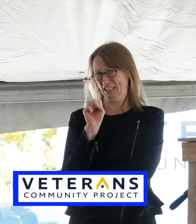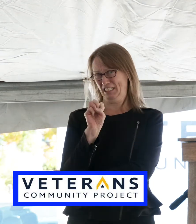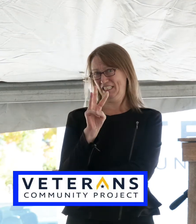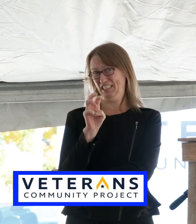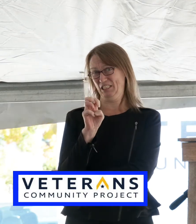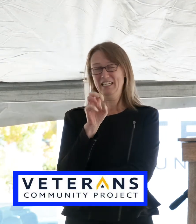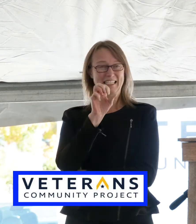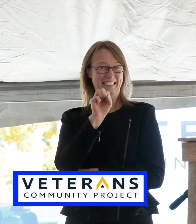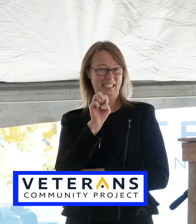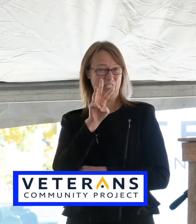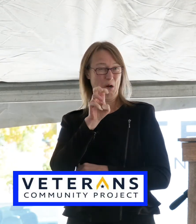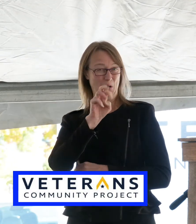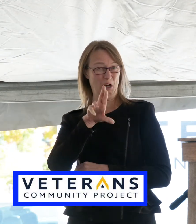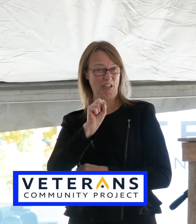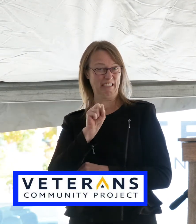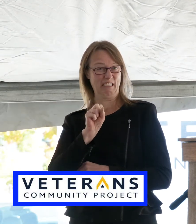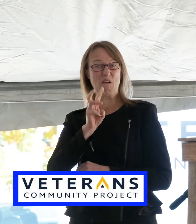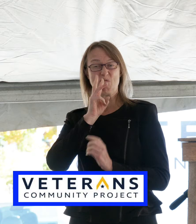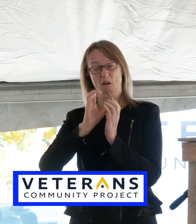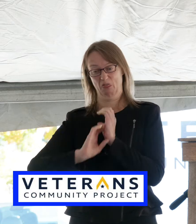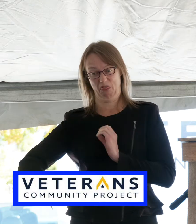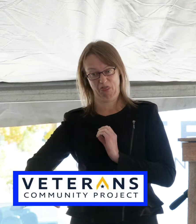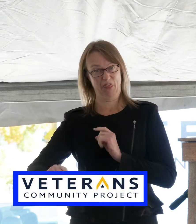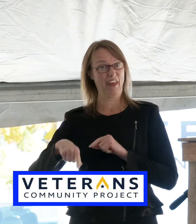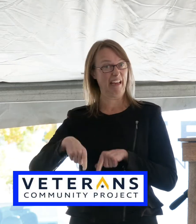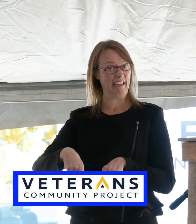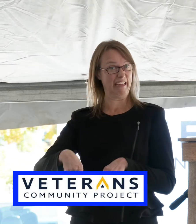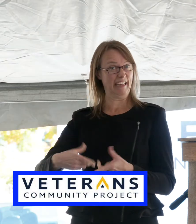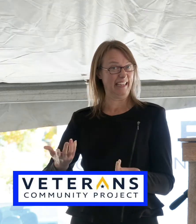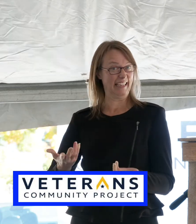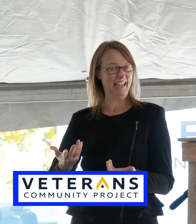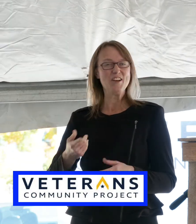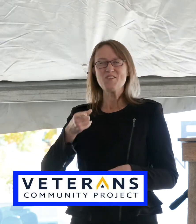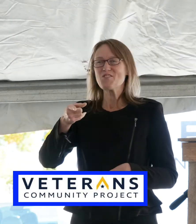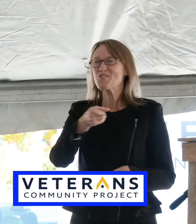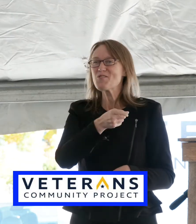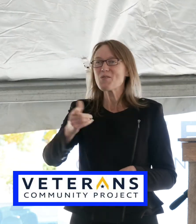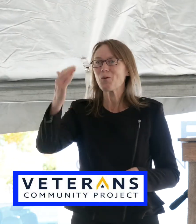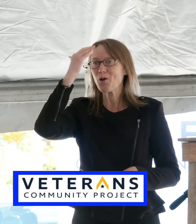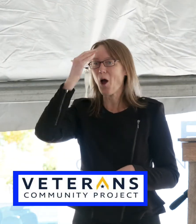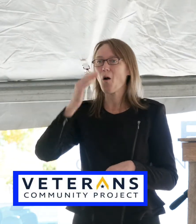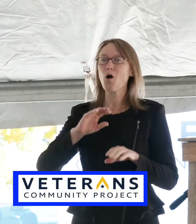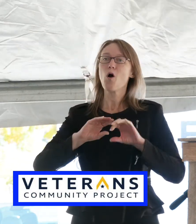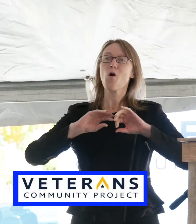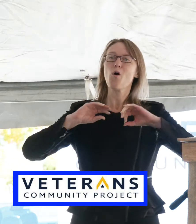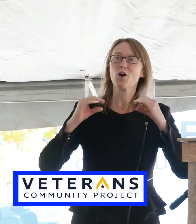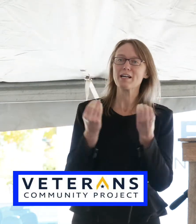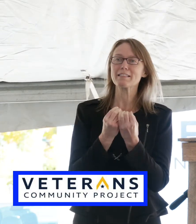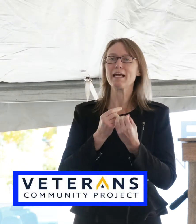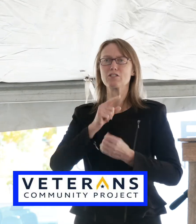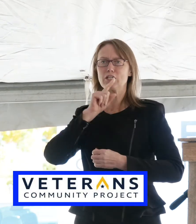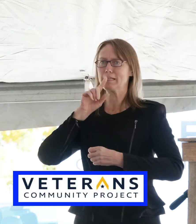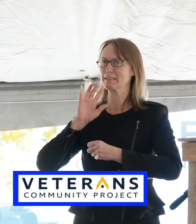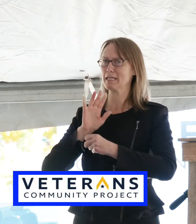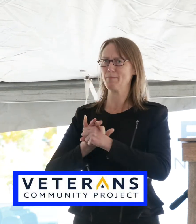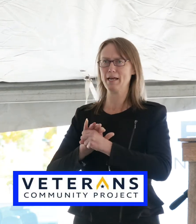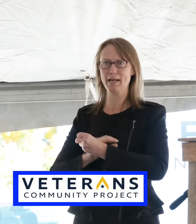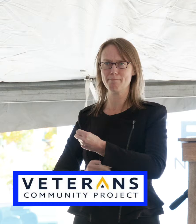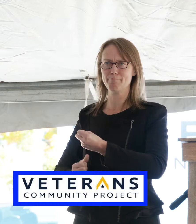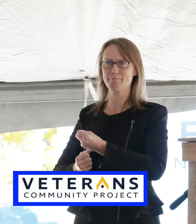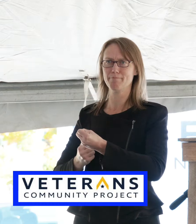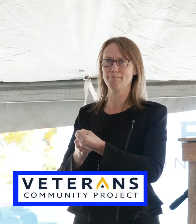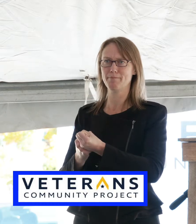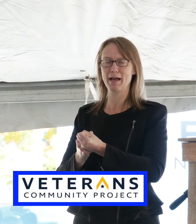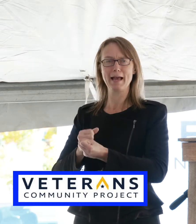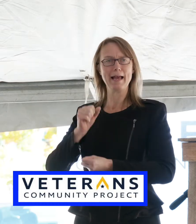And you can really tell the commitment of an organization, the commitment of a charitable supporter, by the fact that they will step